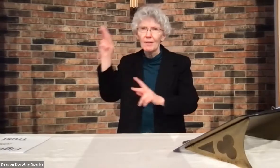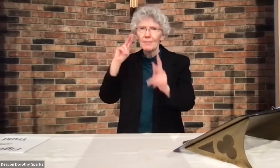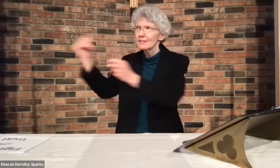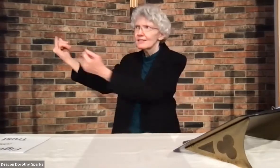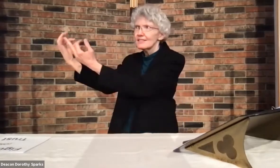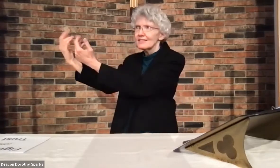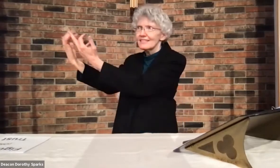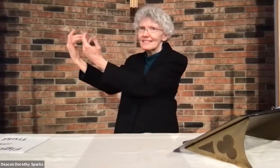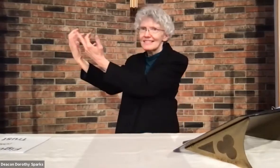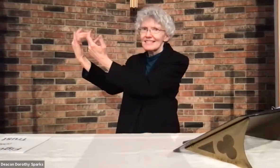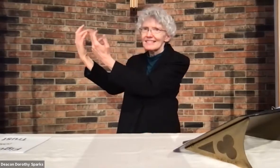him